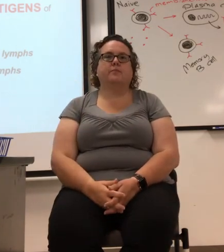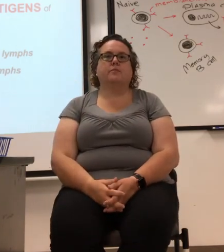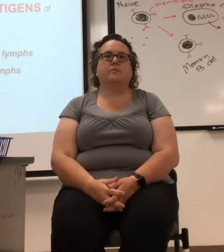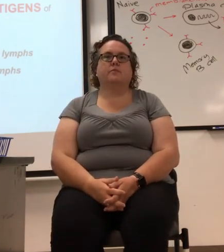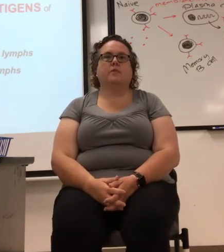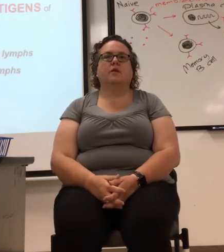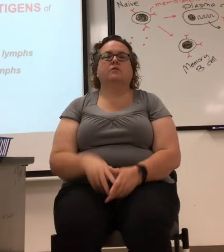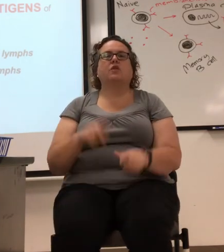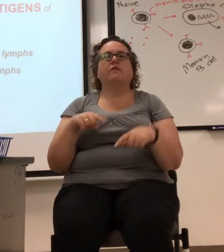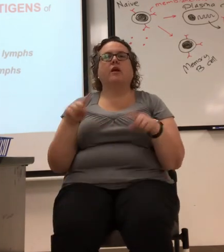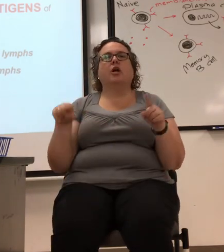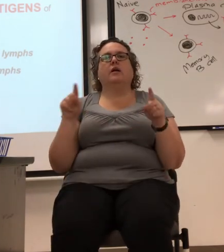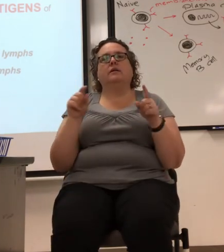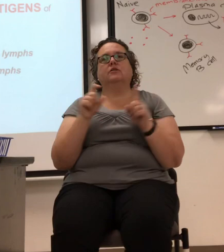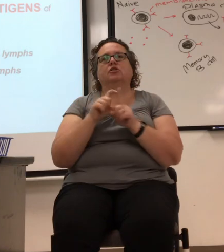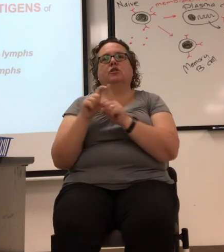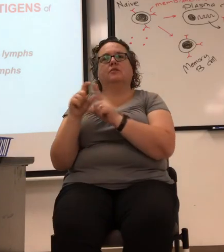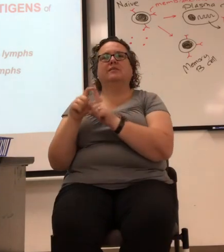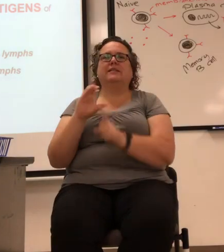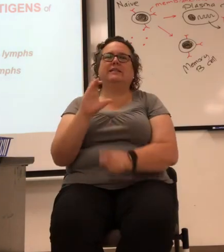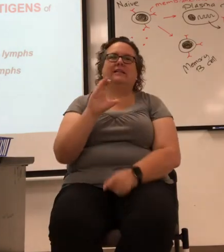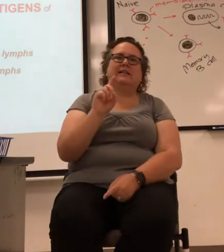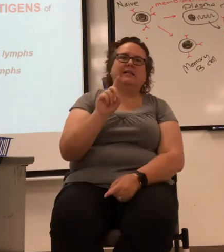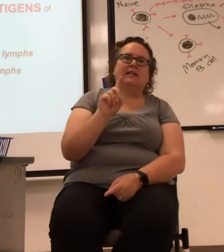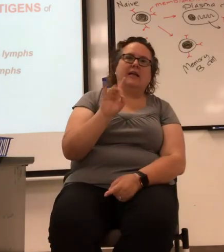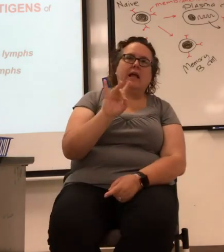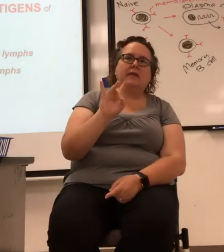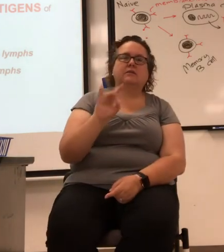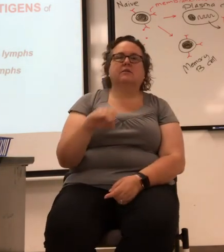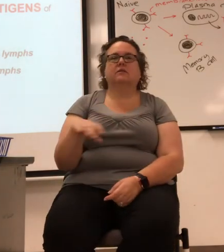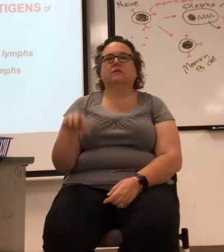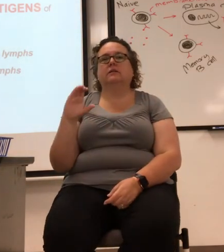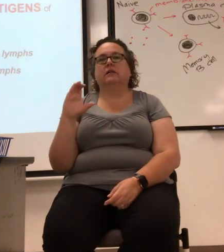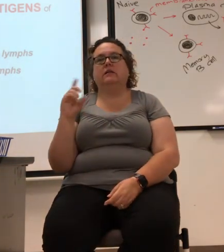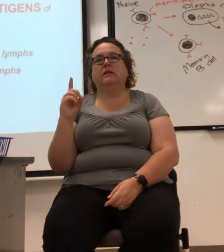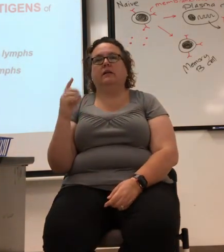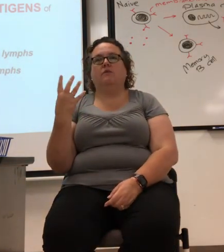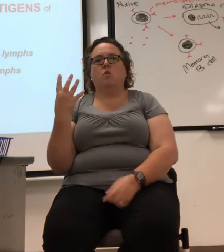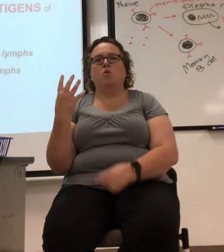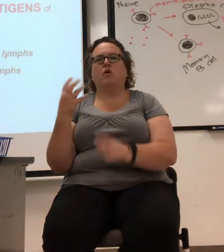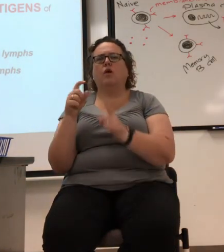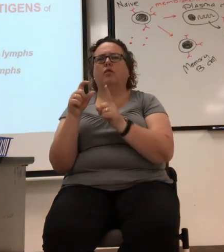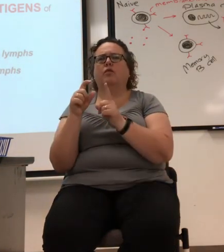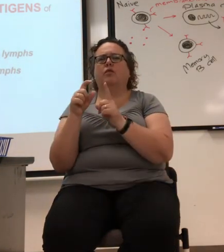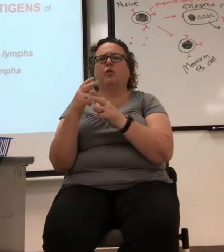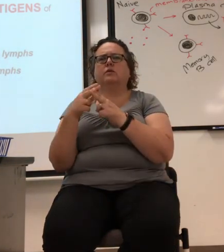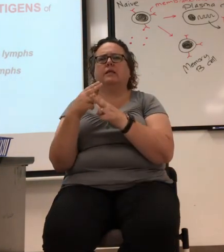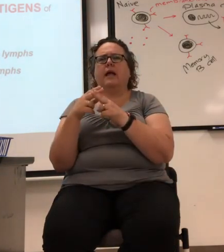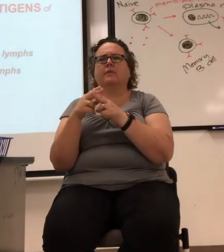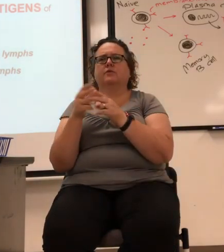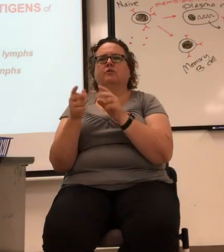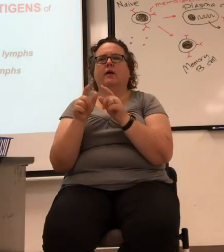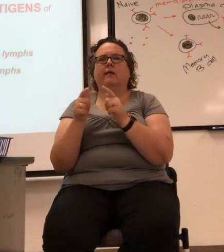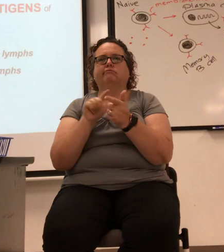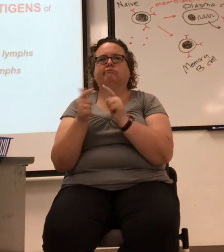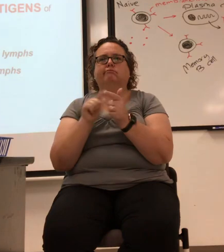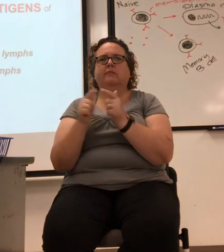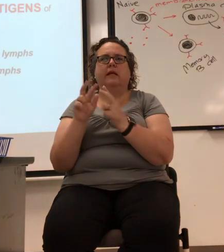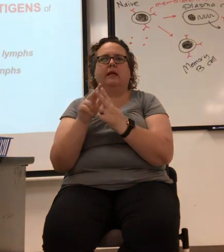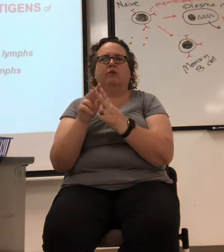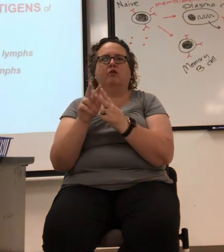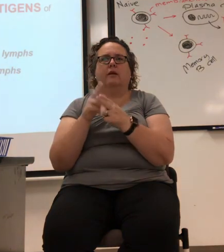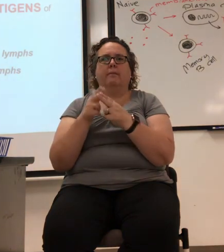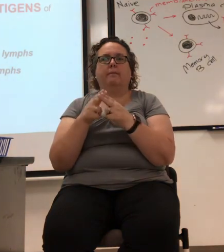So if I ever use the term CD8 cells or CD4 cells, the terms are interchangeable for these cell types. Now the helper Ts are